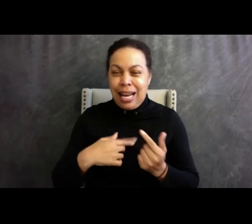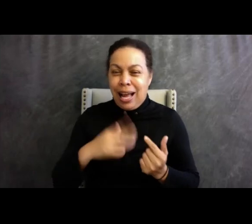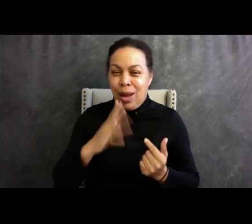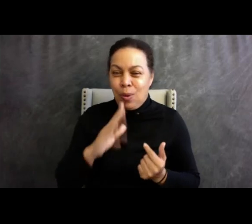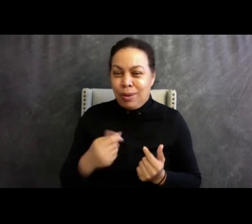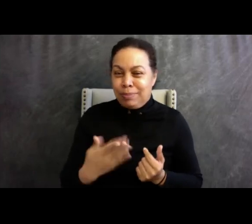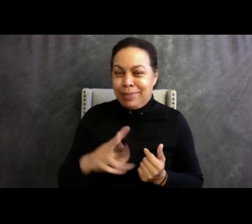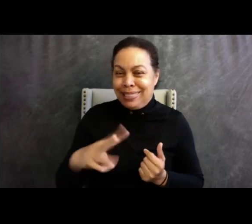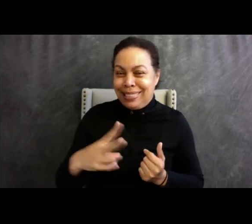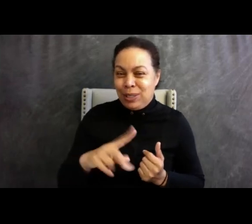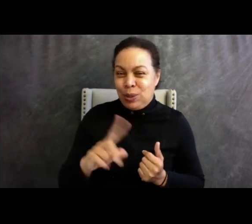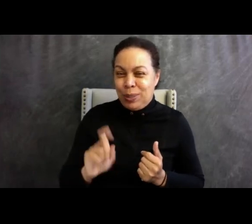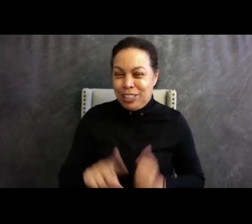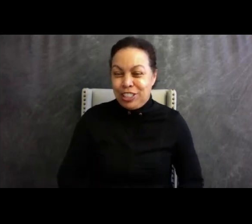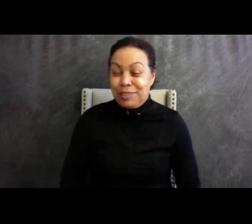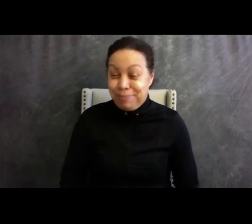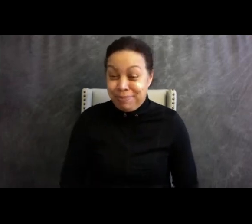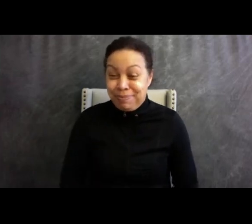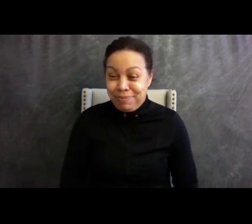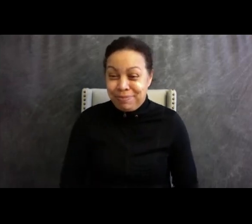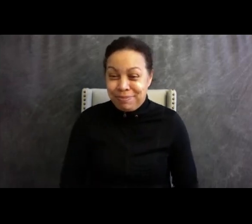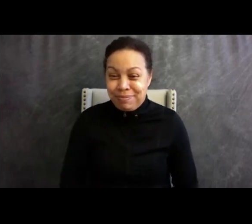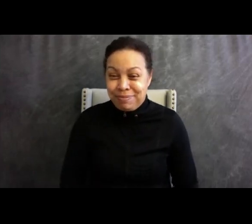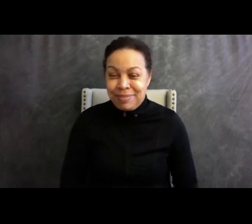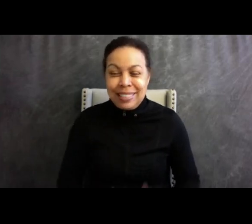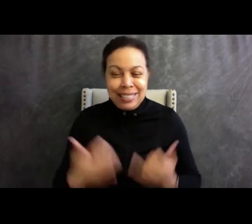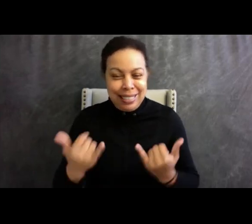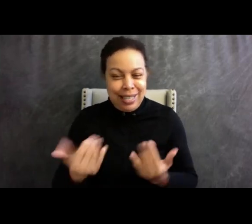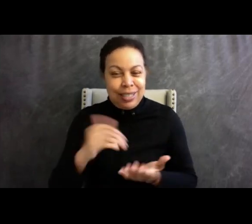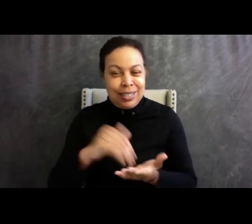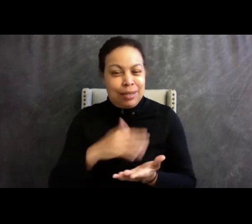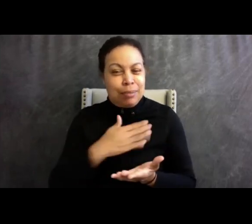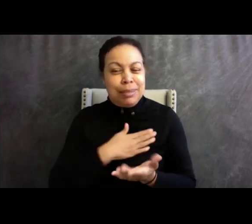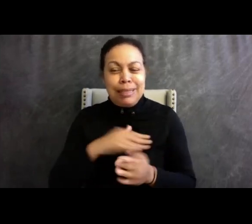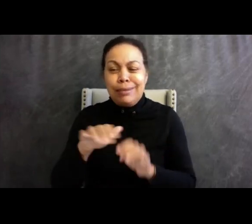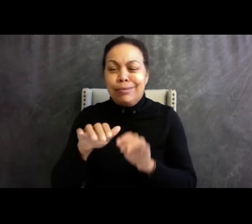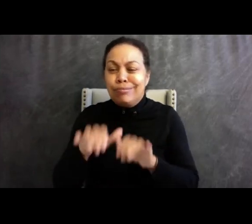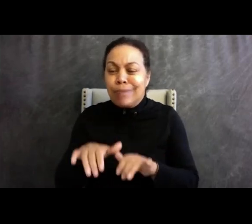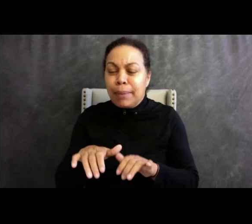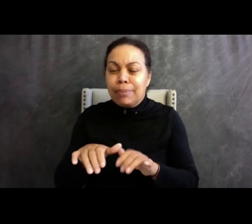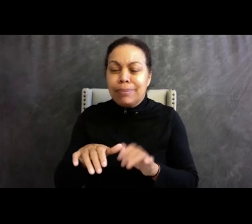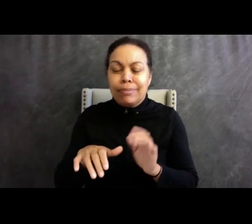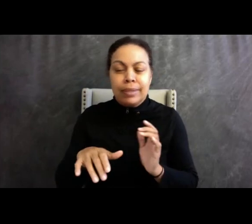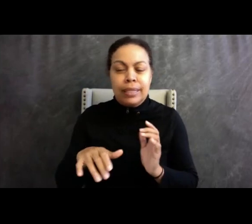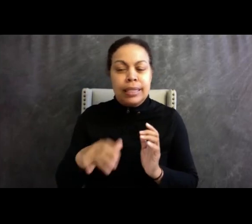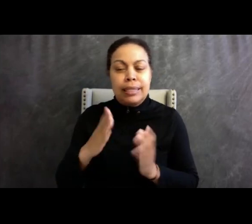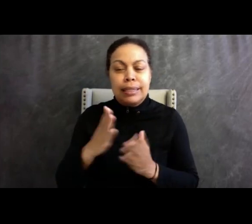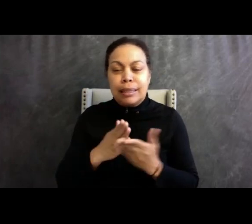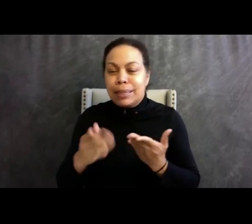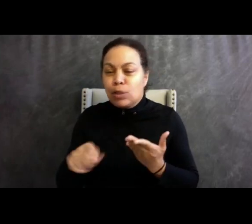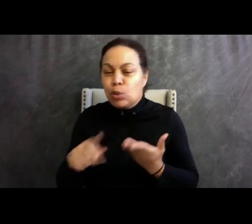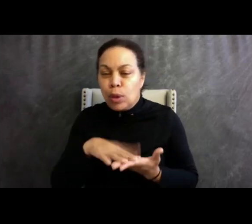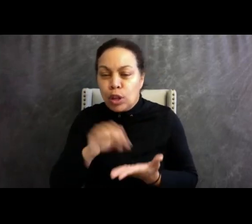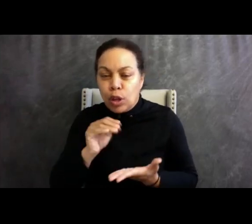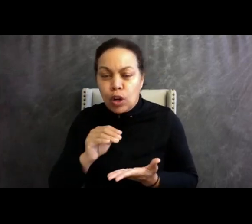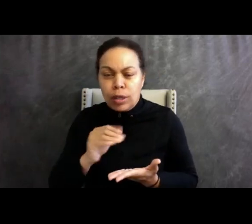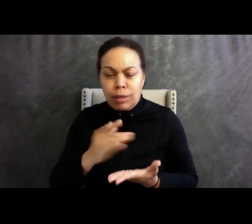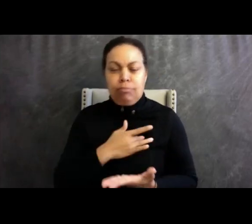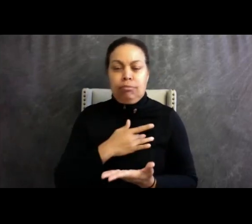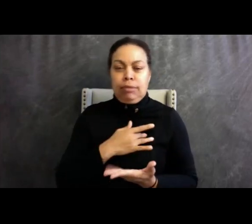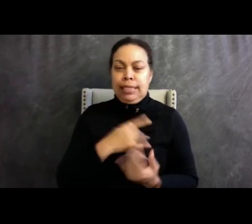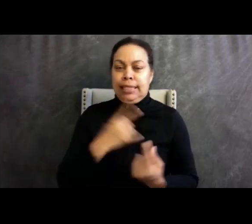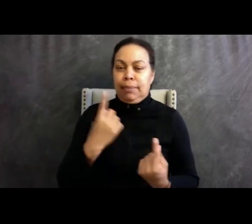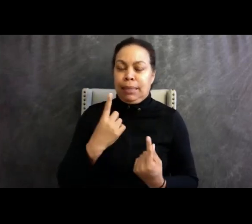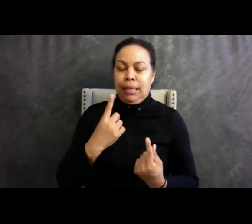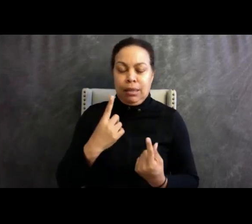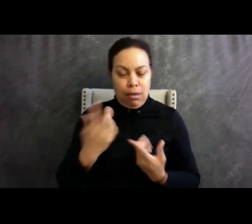question that I'd also love for you to respond to. So again, something you learned, something that made an impression upon you, something maybe you understood